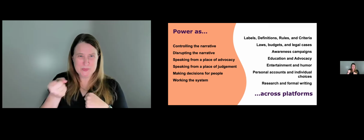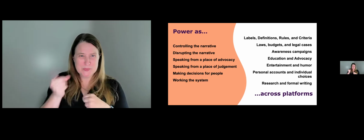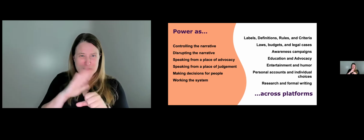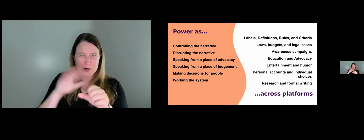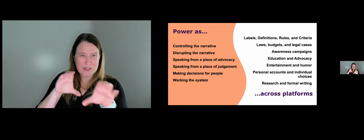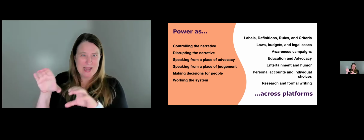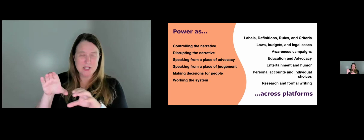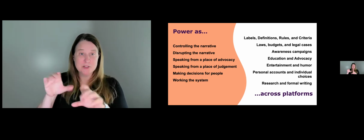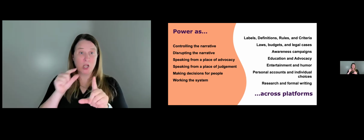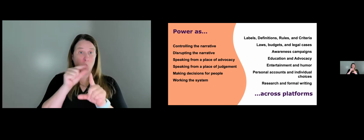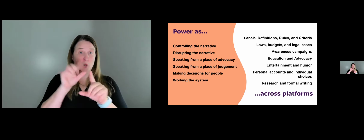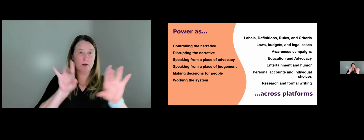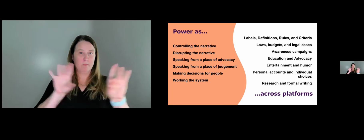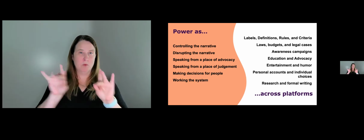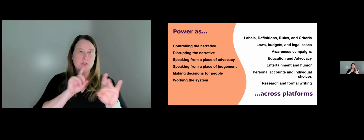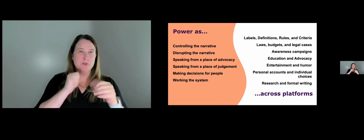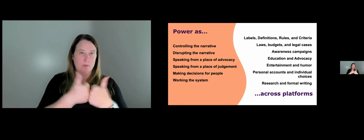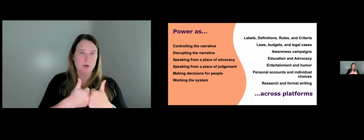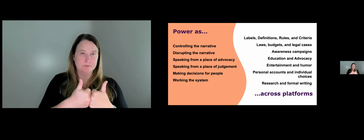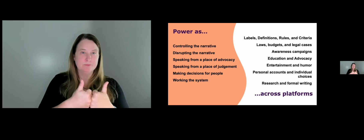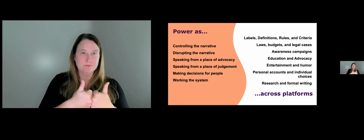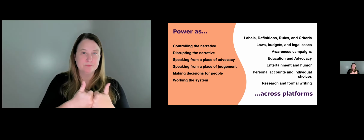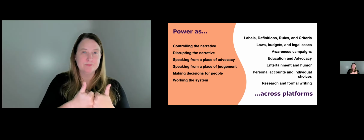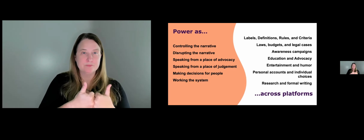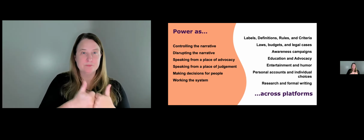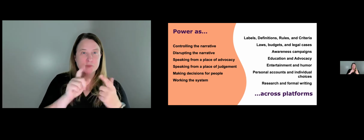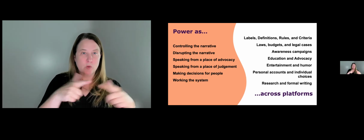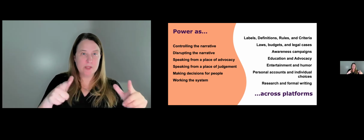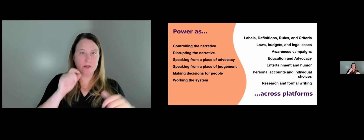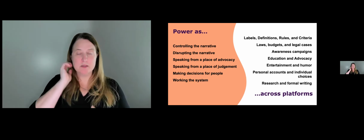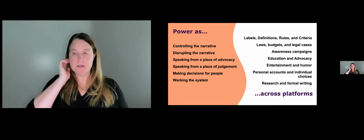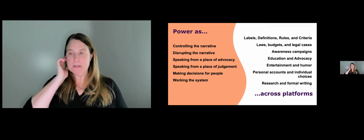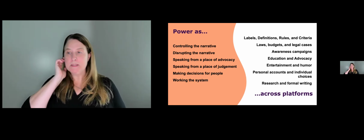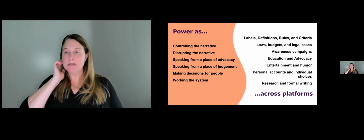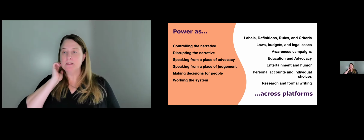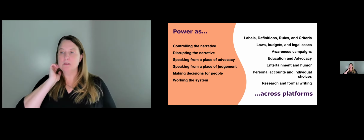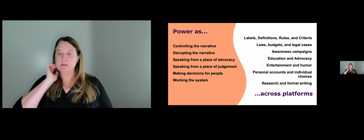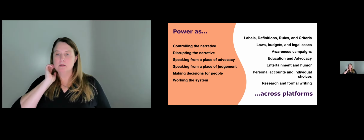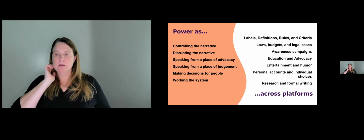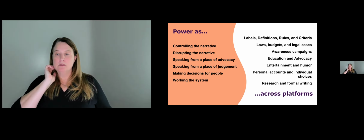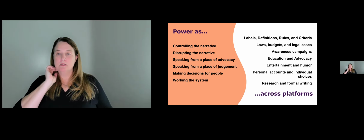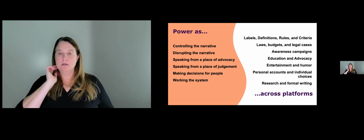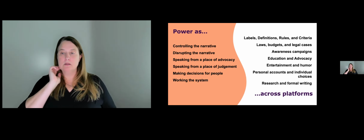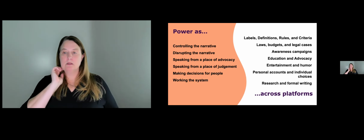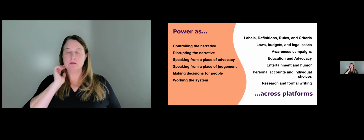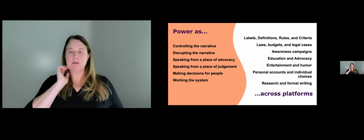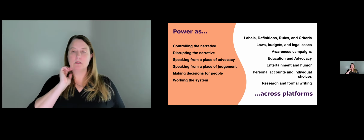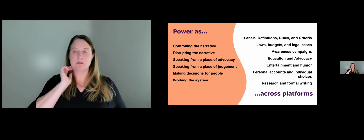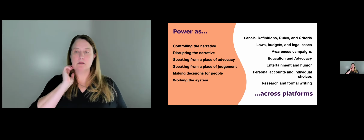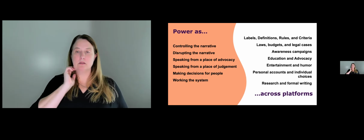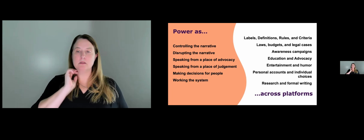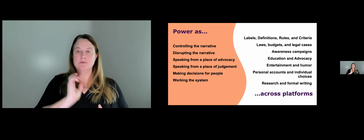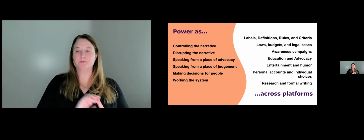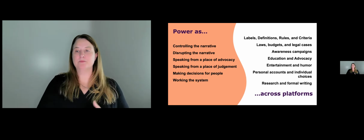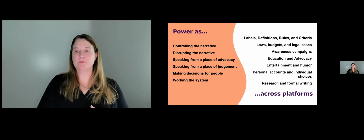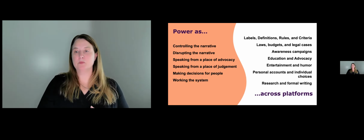to represent a challenge, an impact, or call to action, but word choice is very important. The language we use there is very